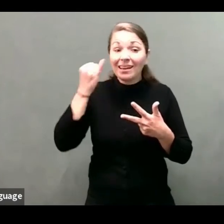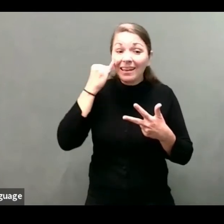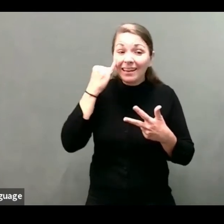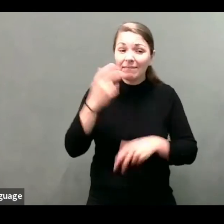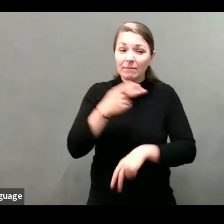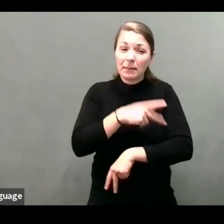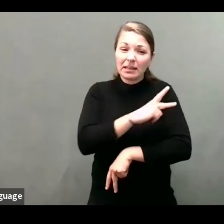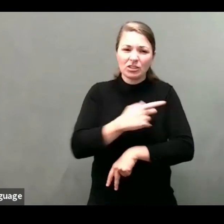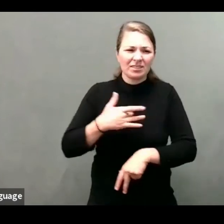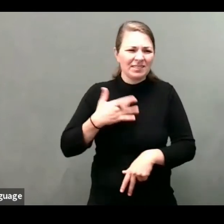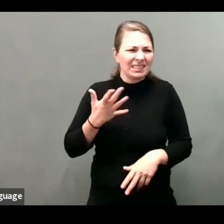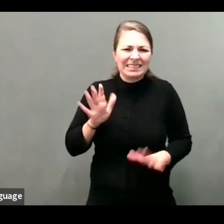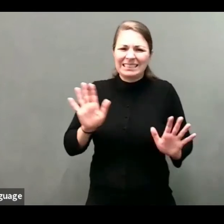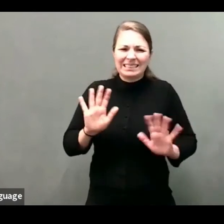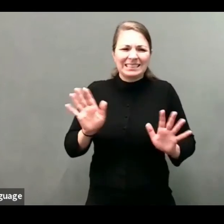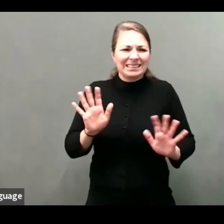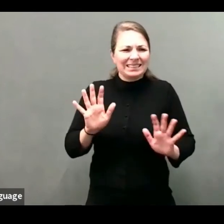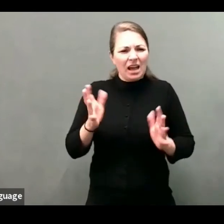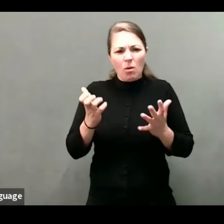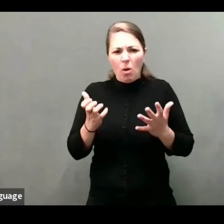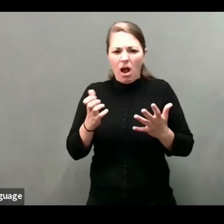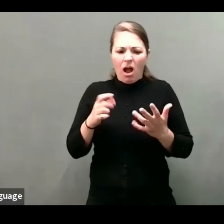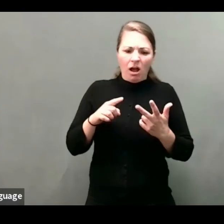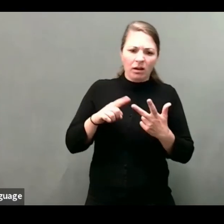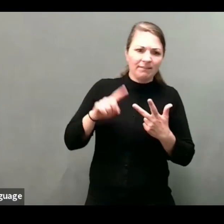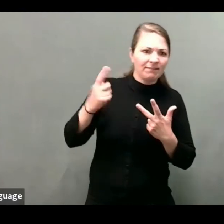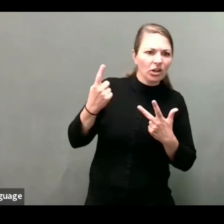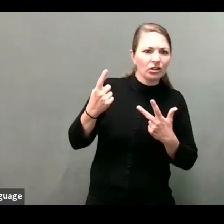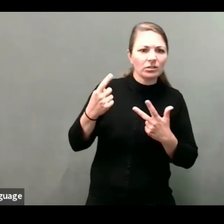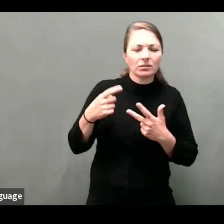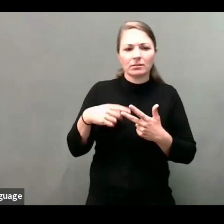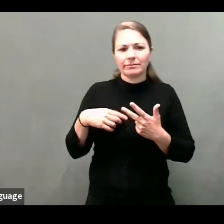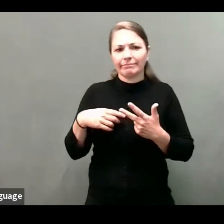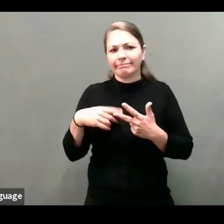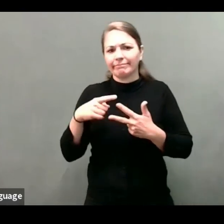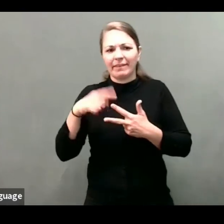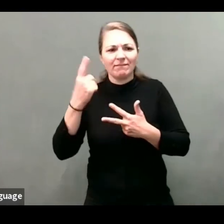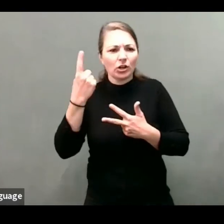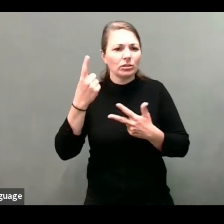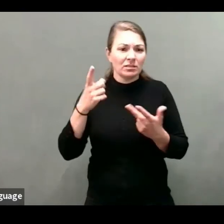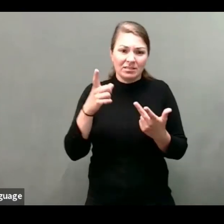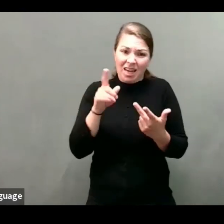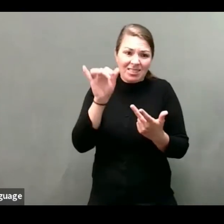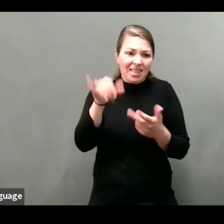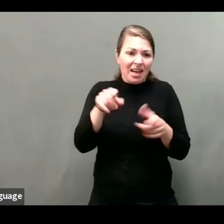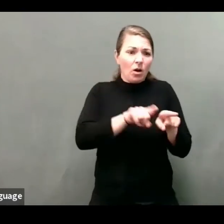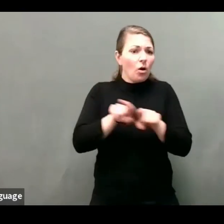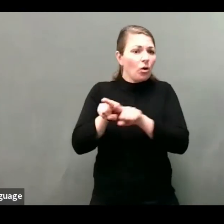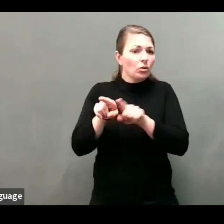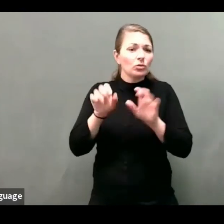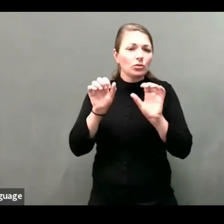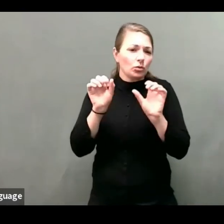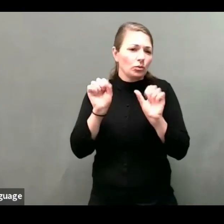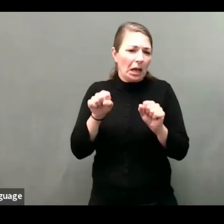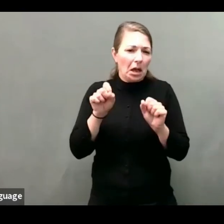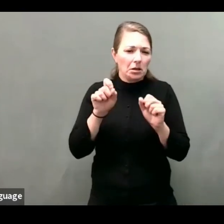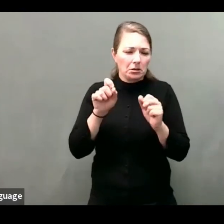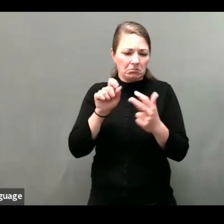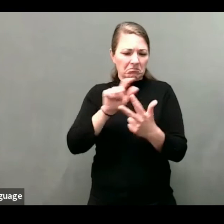own comfort or just responding to other needs that they have, that's also something that a SANE can try to do on their